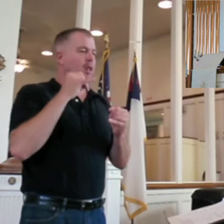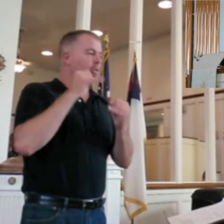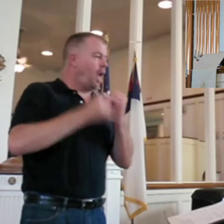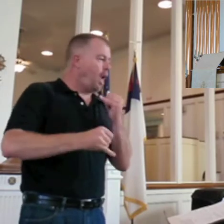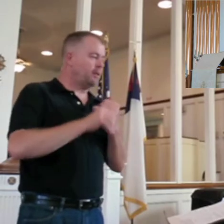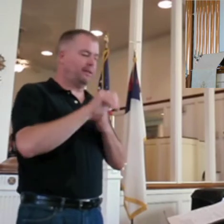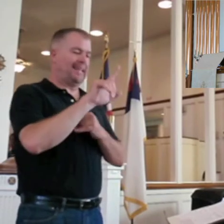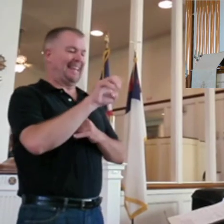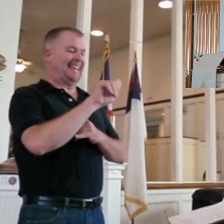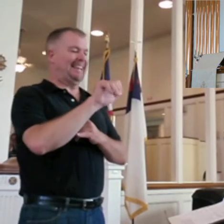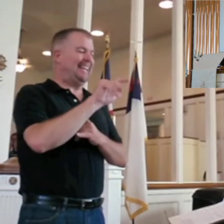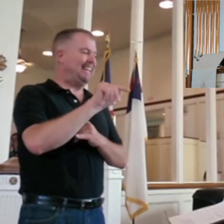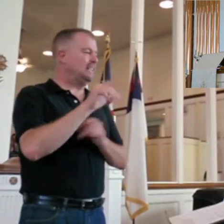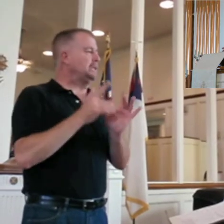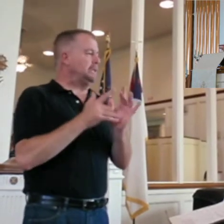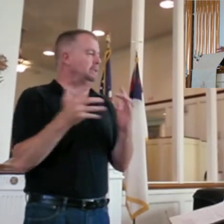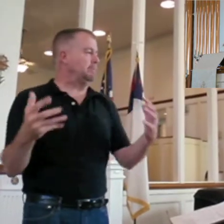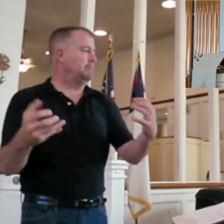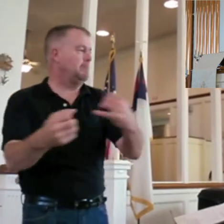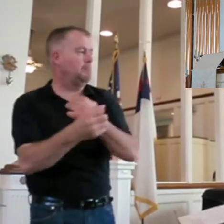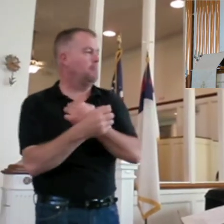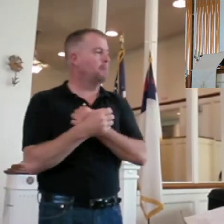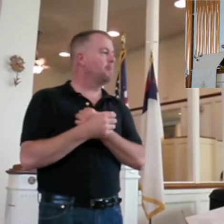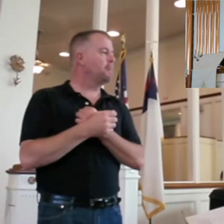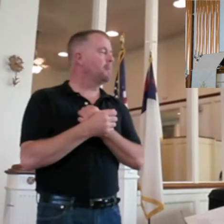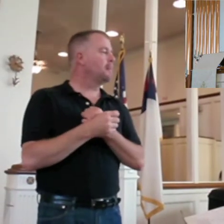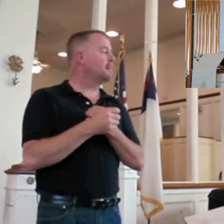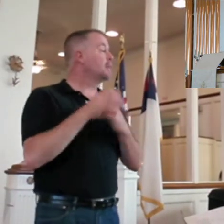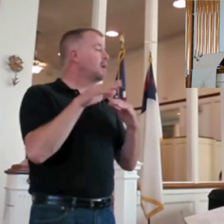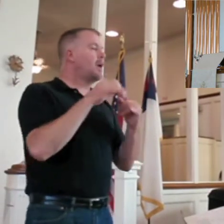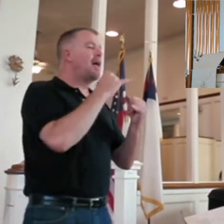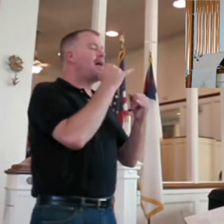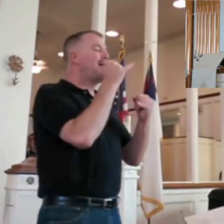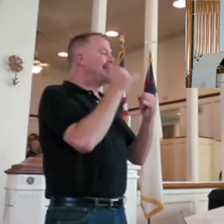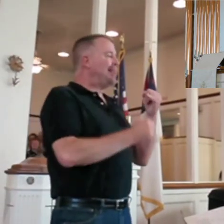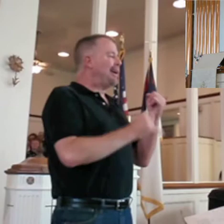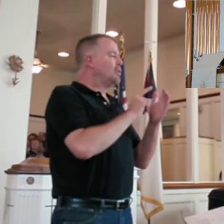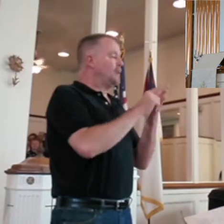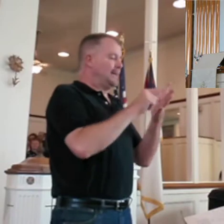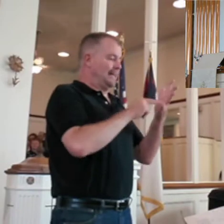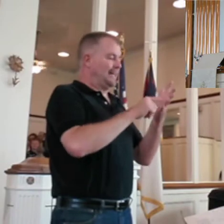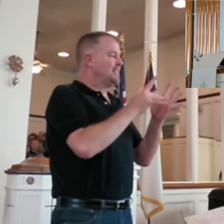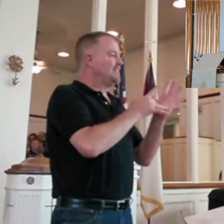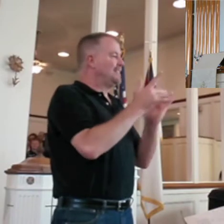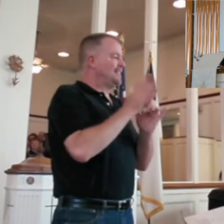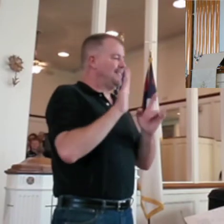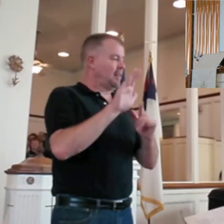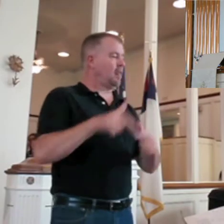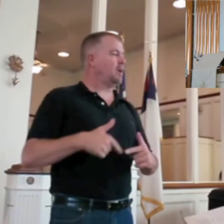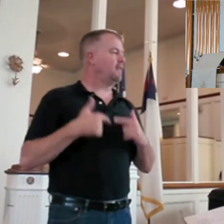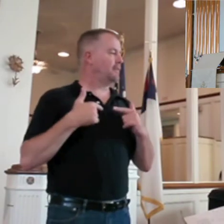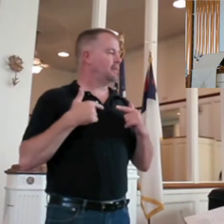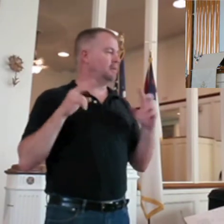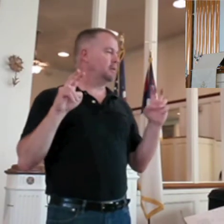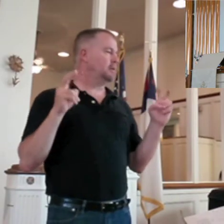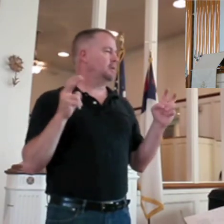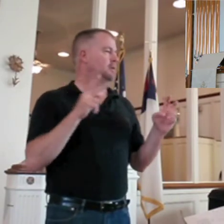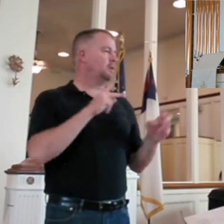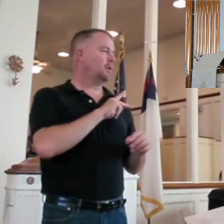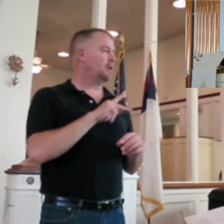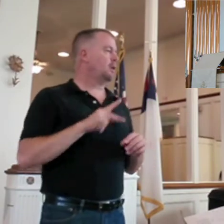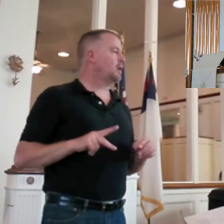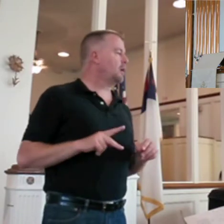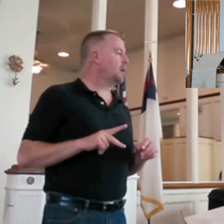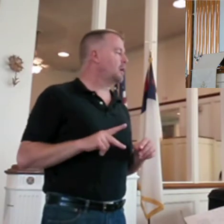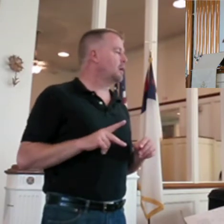somehow was fitting that when he entered Jerusalem in that last week of his life, as the king, as a king,